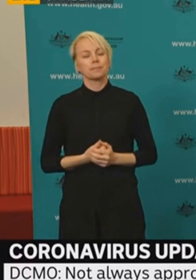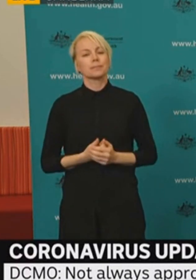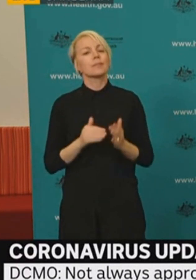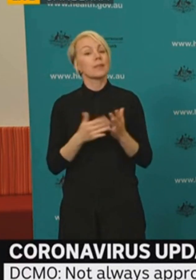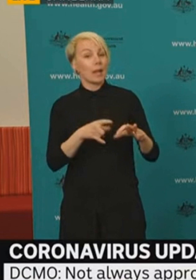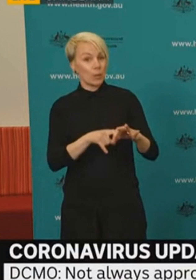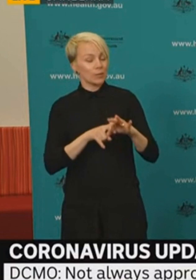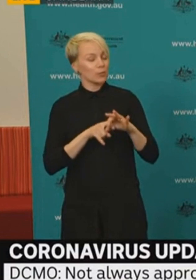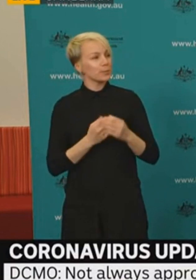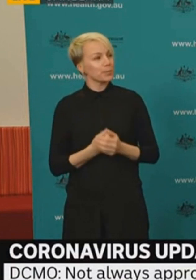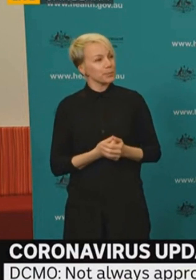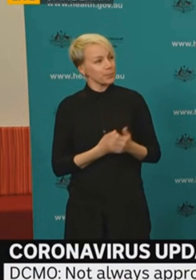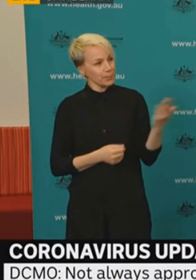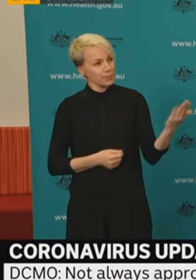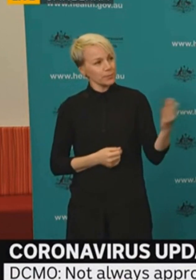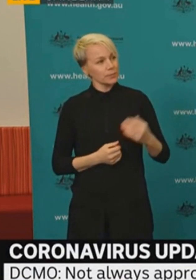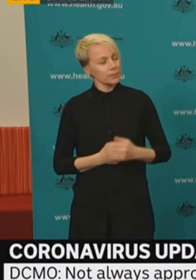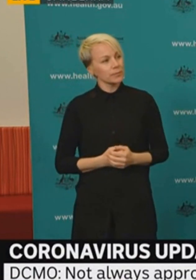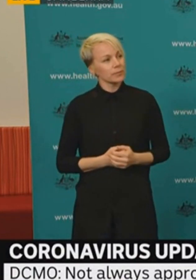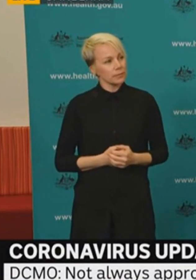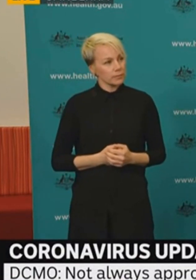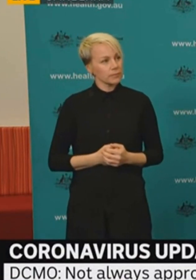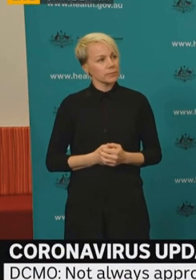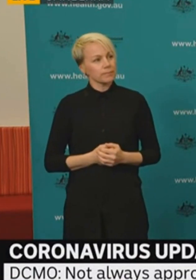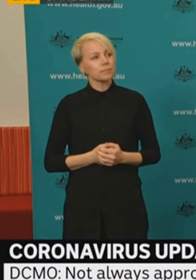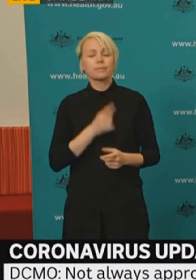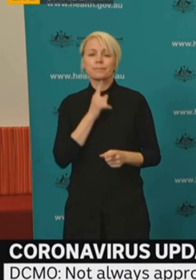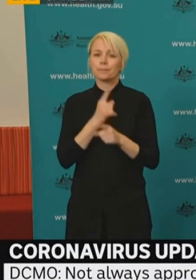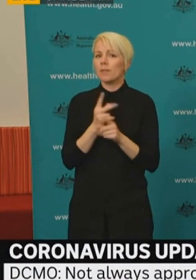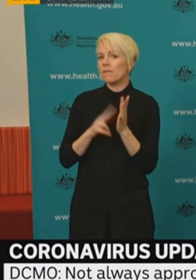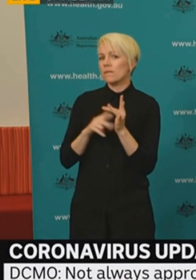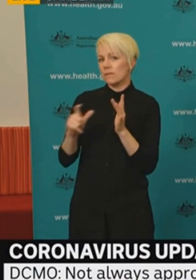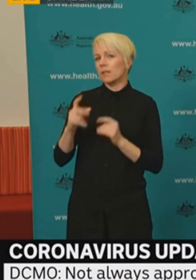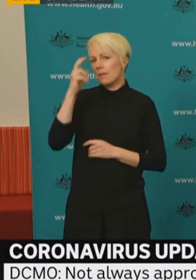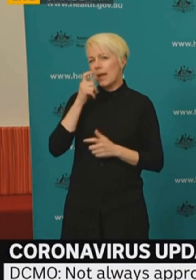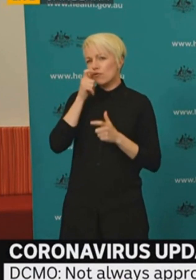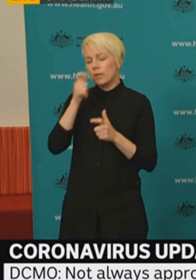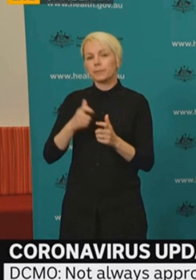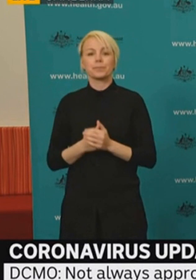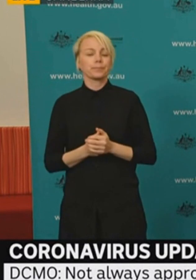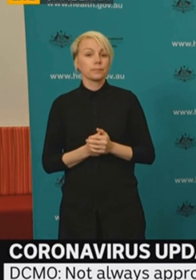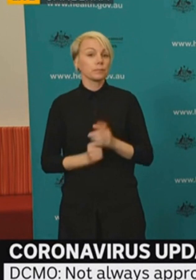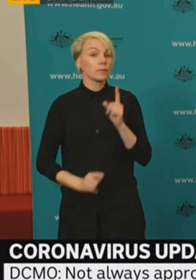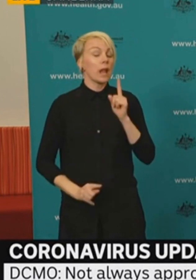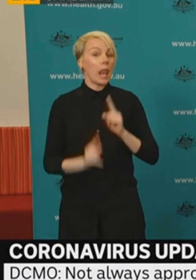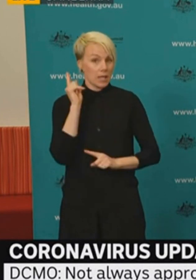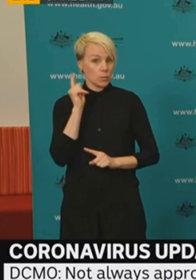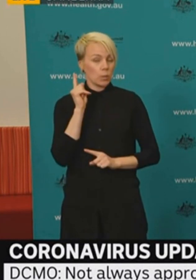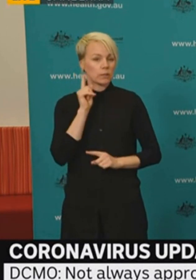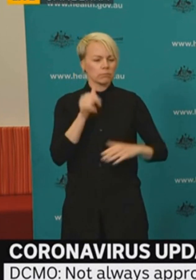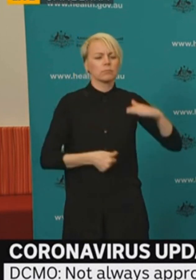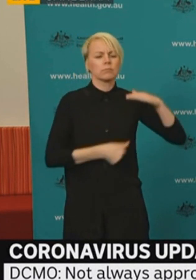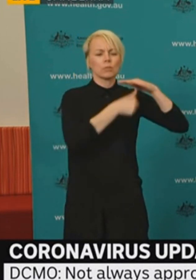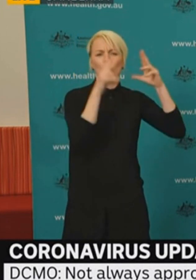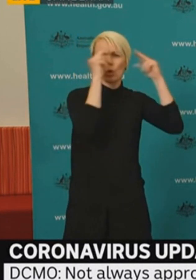take questions. Tamsin. Just on the aged care situation in Victoria, last week Alison McMillan visited one of the sites that have had